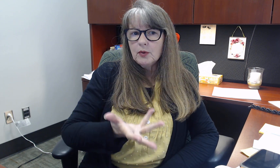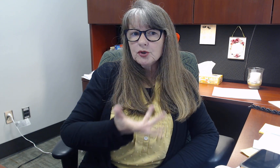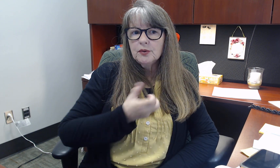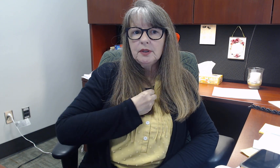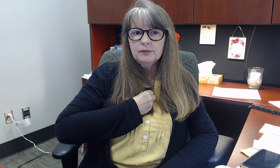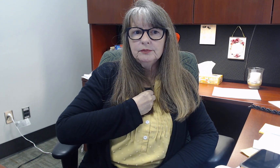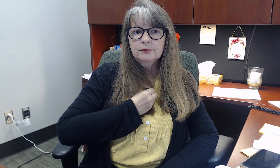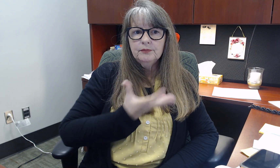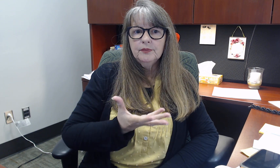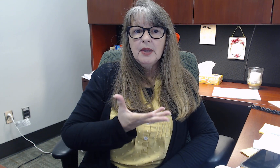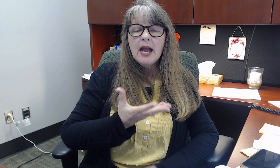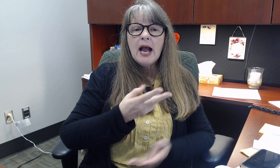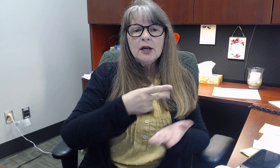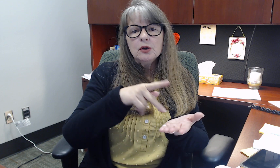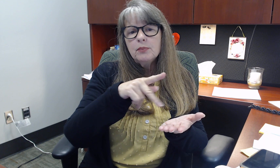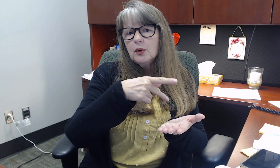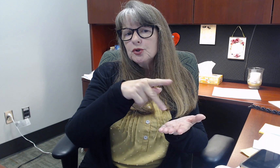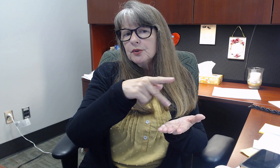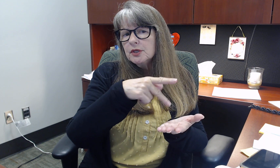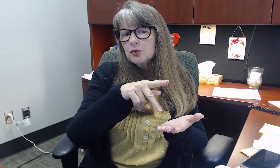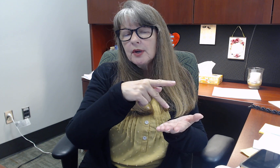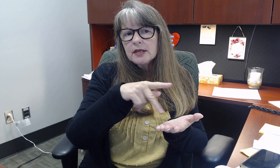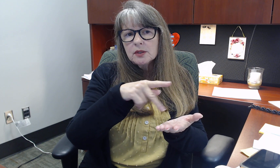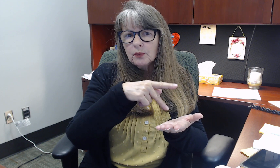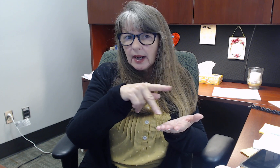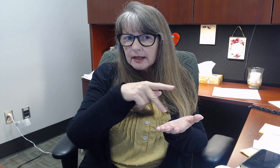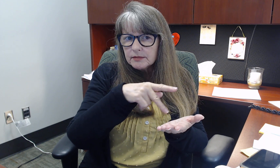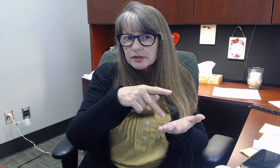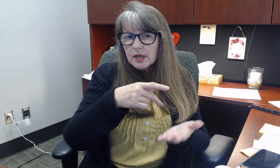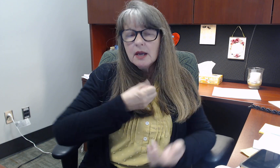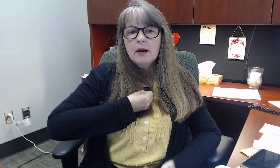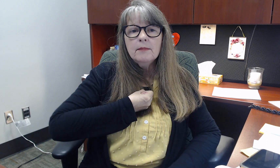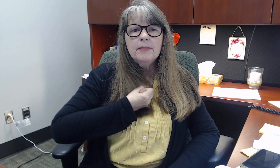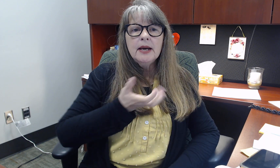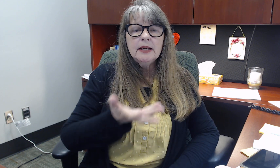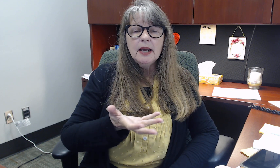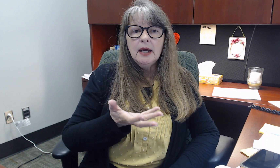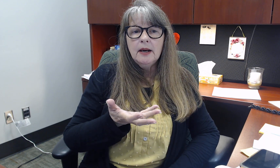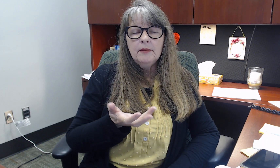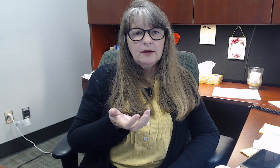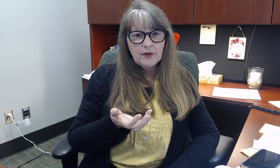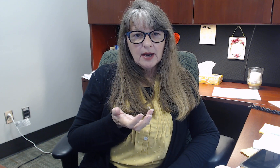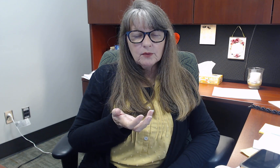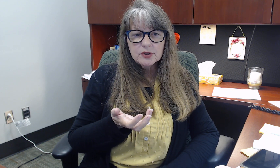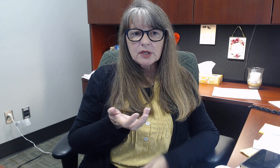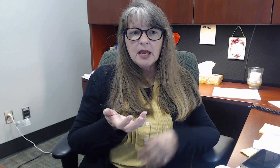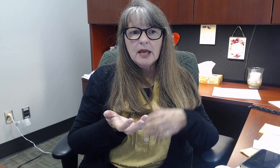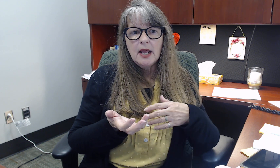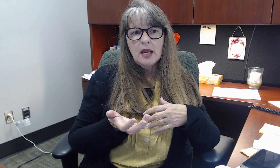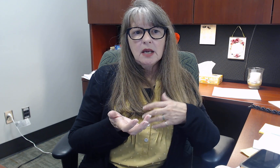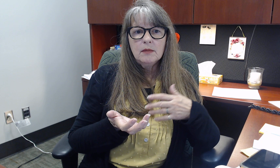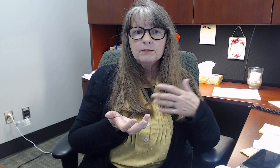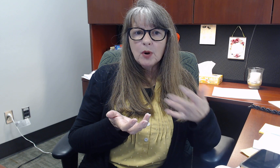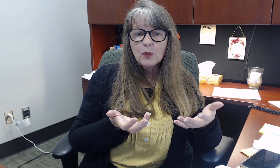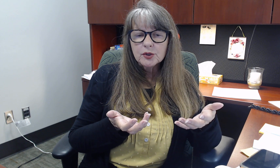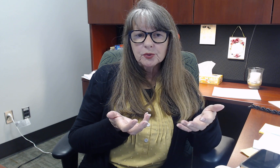Poetry. I do poetry this way because it rhymes, but if I was at a